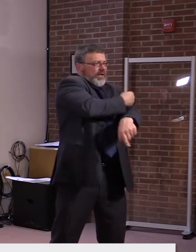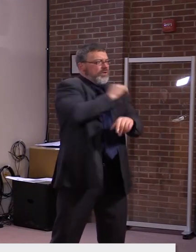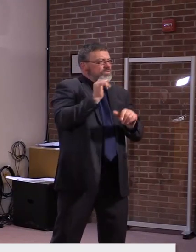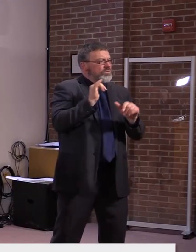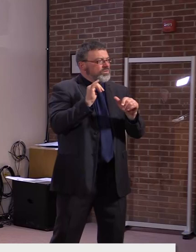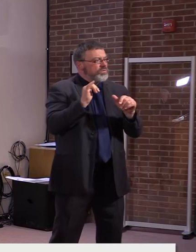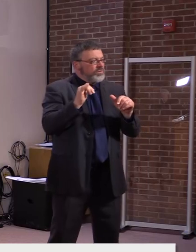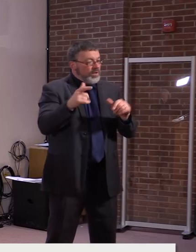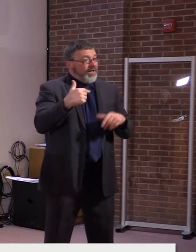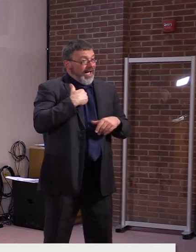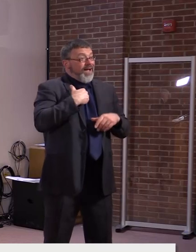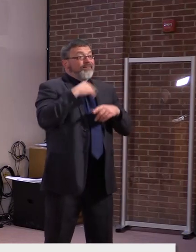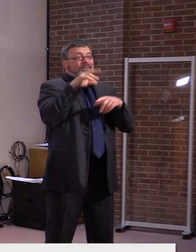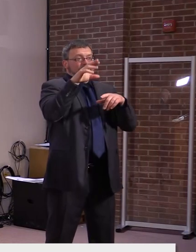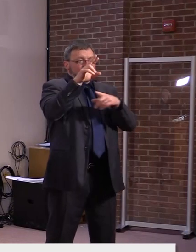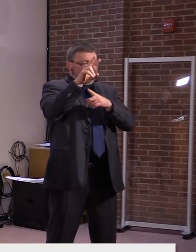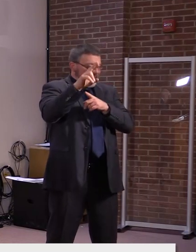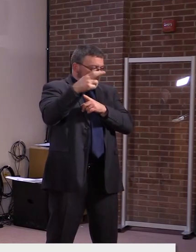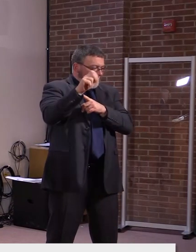healthvermont.gov/myvaccine, or you can call